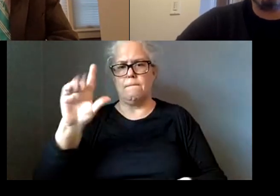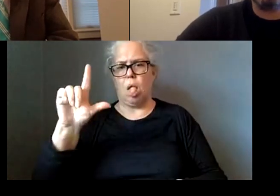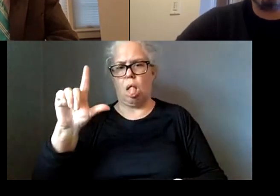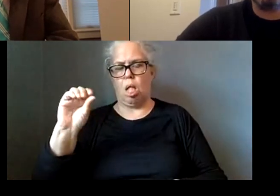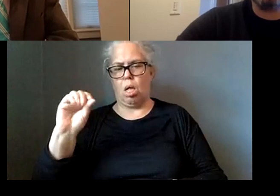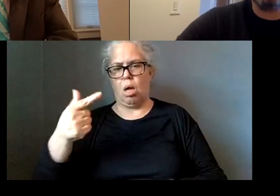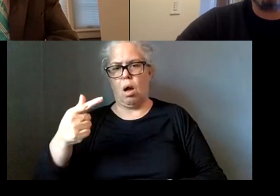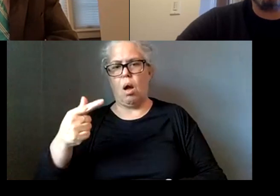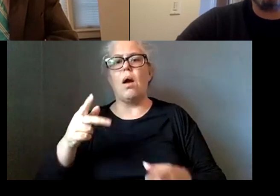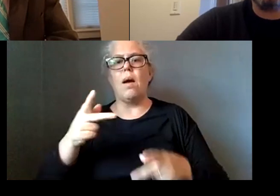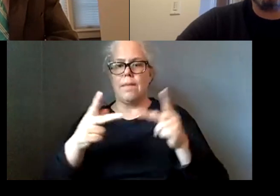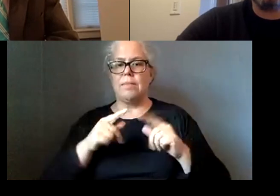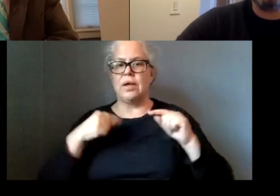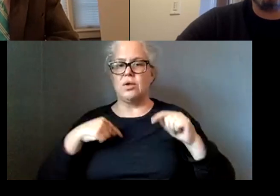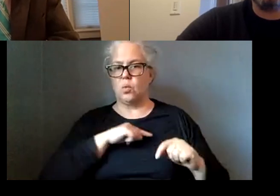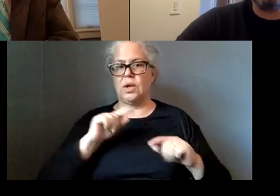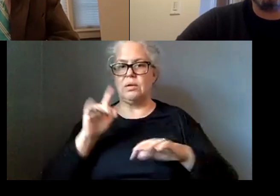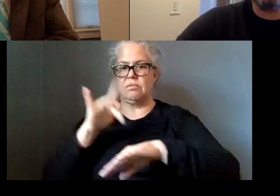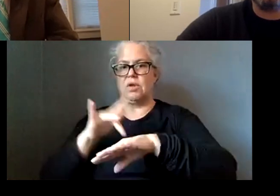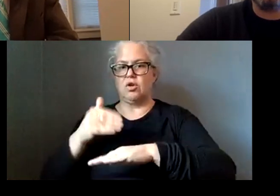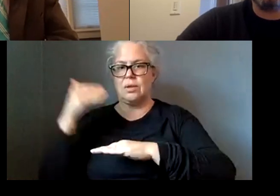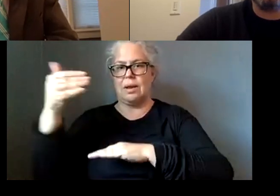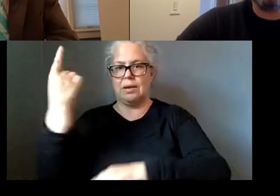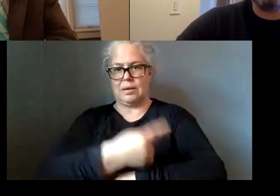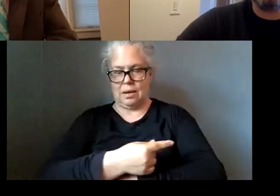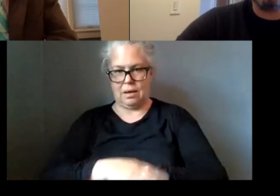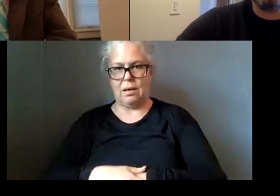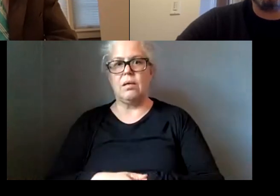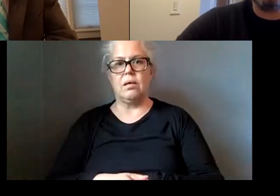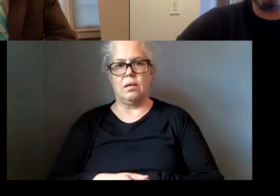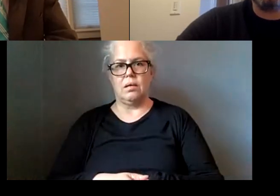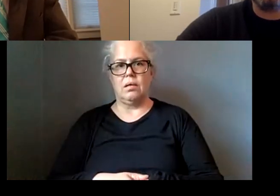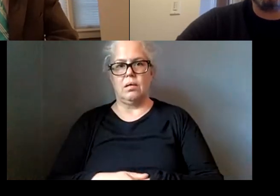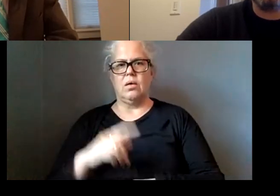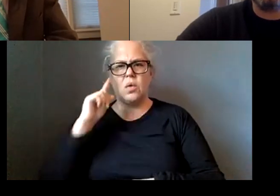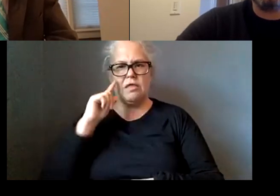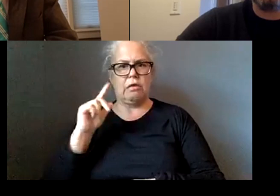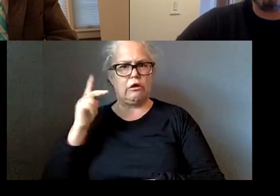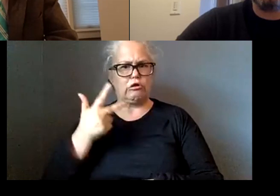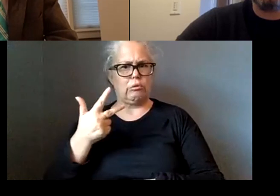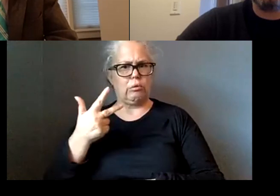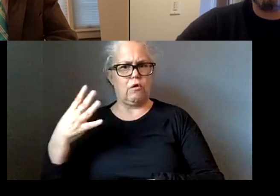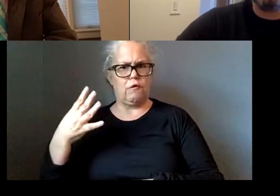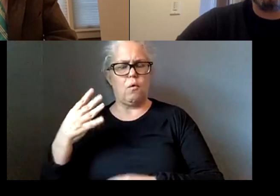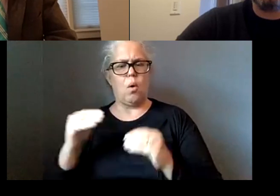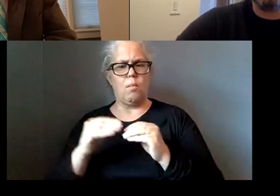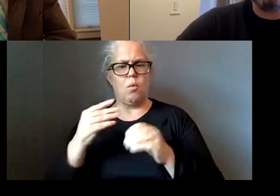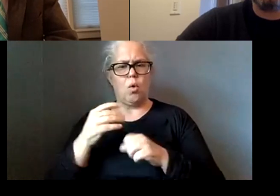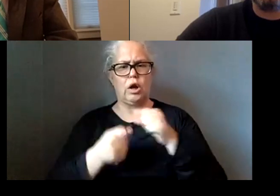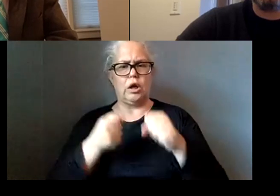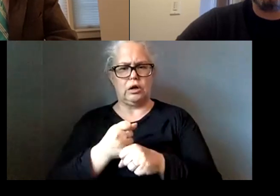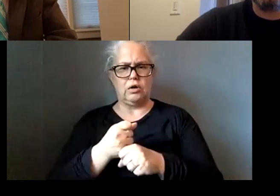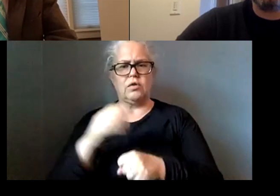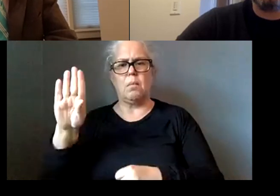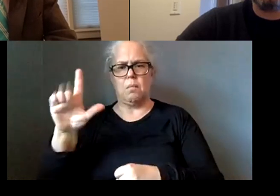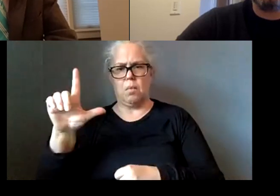to be visiting the next day. And so there's, I guess there's at least 3 or 4, maybe more years of the blogs on